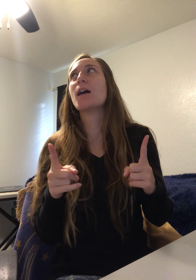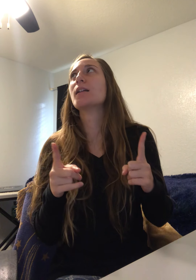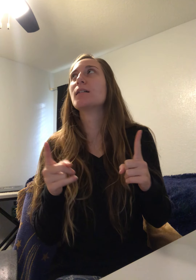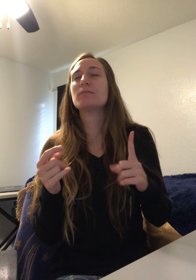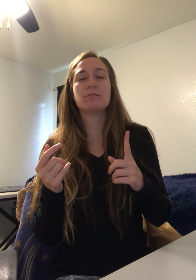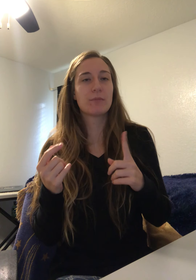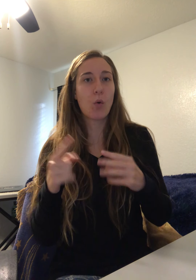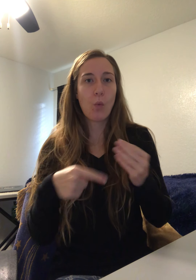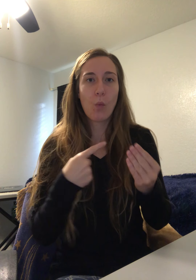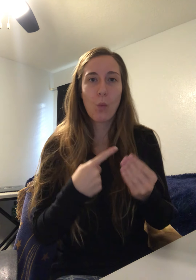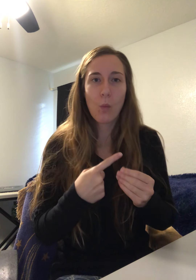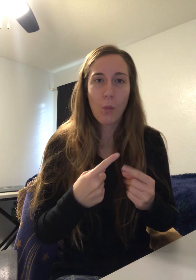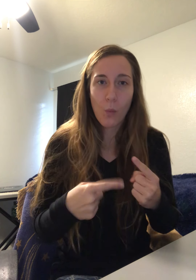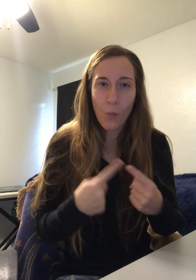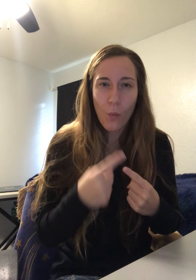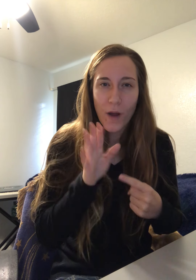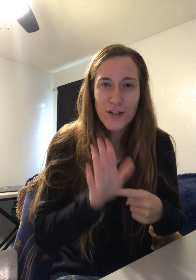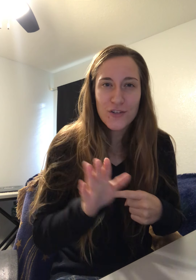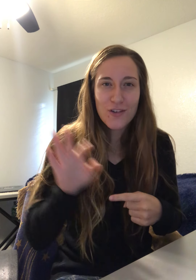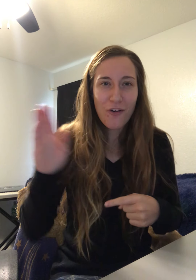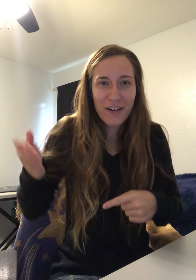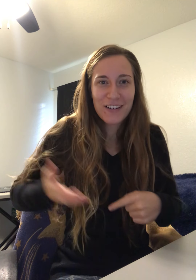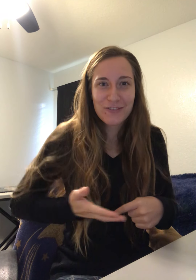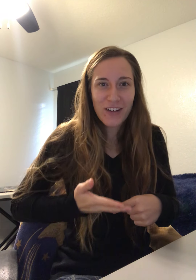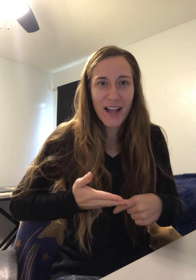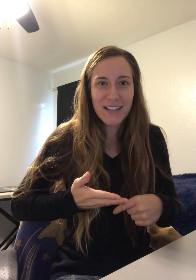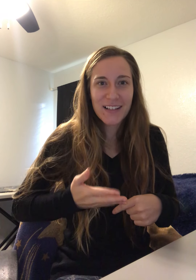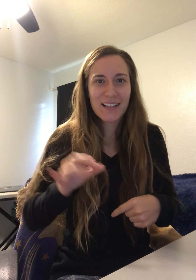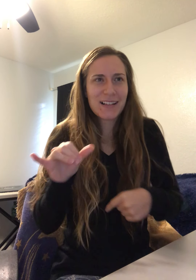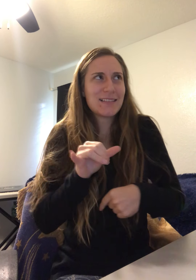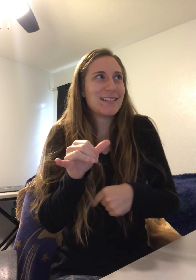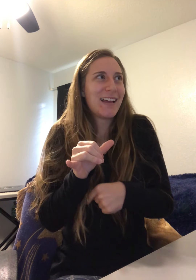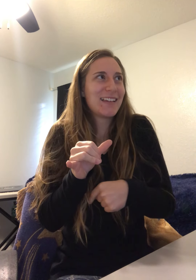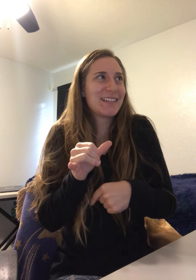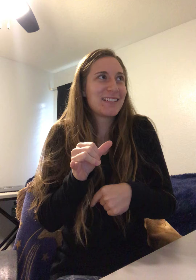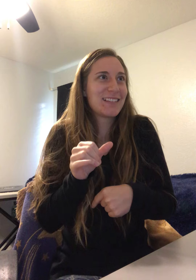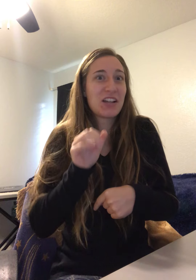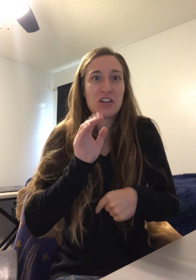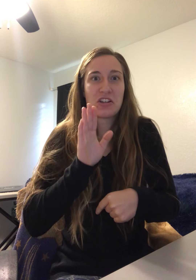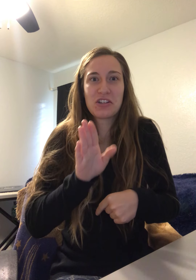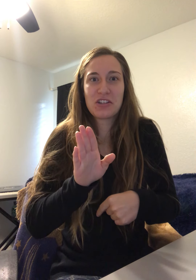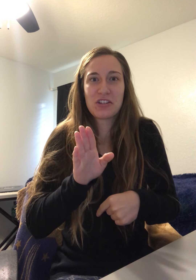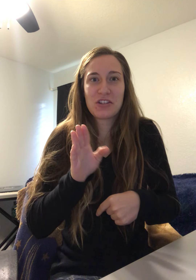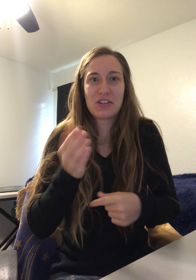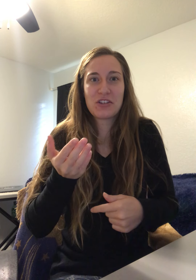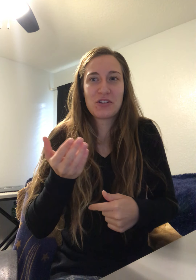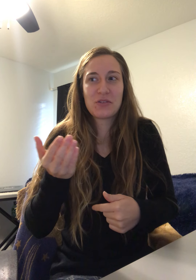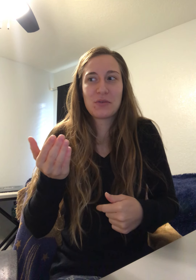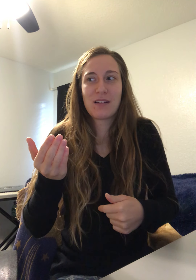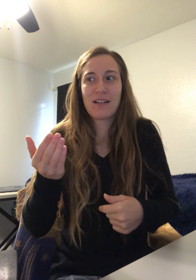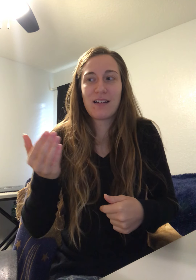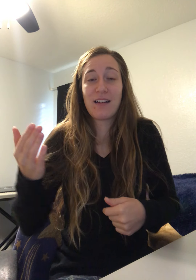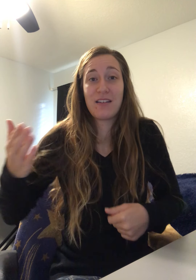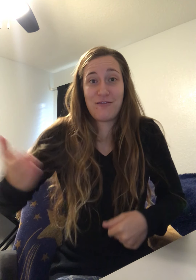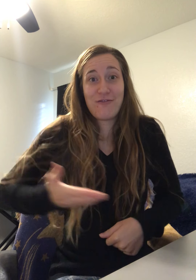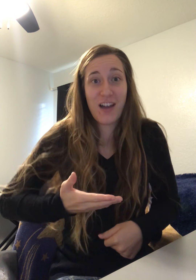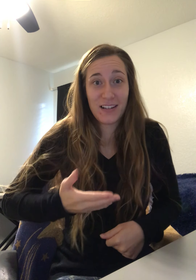you're invited, it's almost like you got like your letter from Hogwarts. You're like with Pippa, it's like, I think the statistic is like 1 in